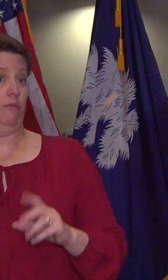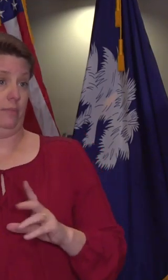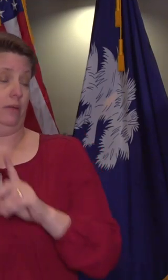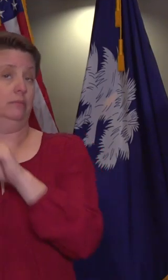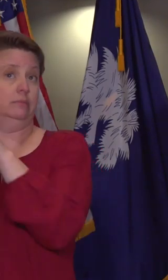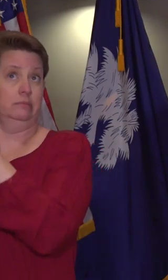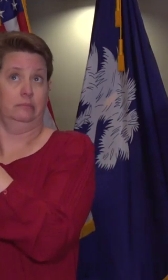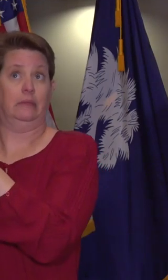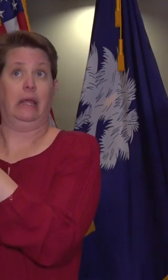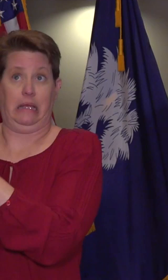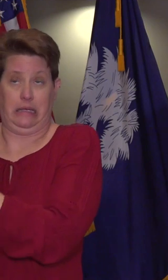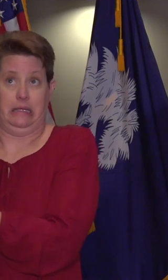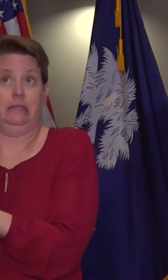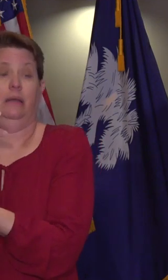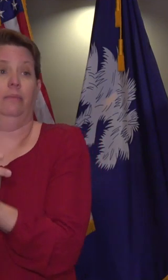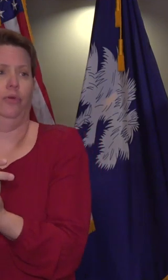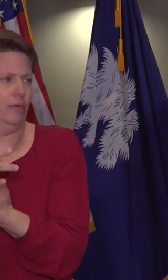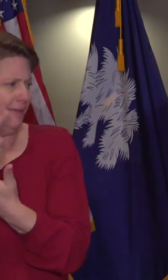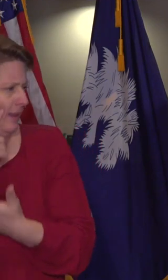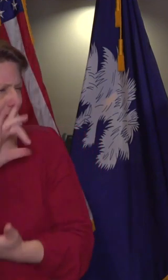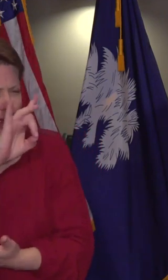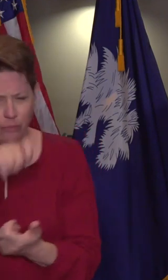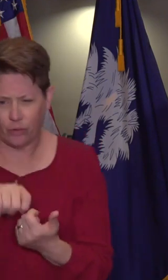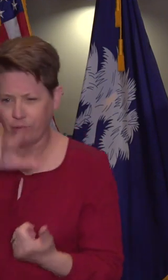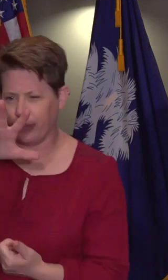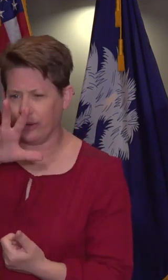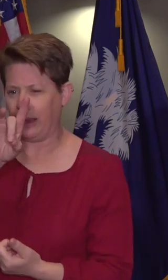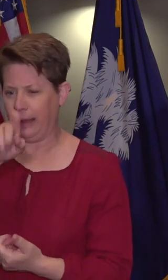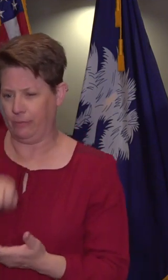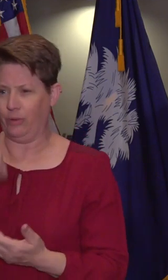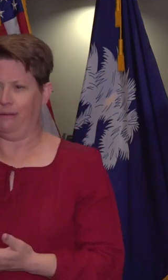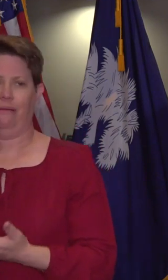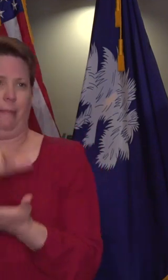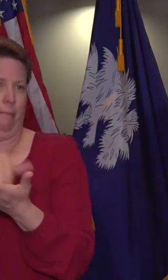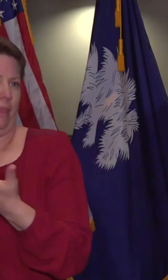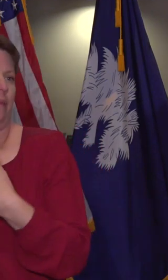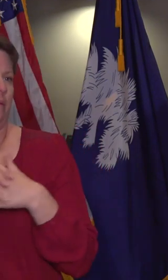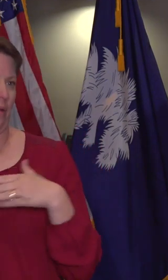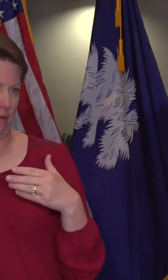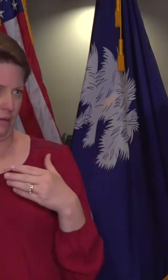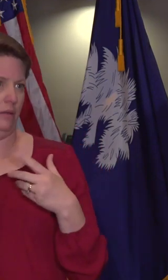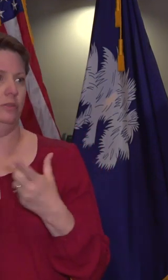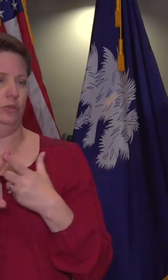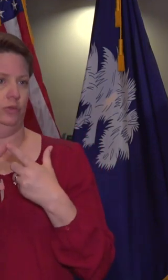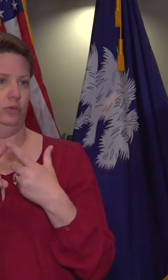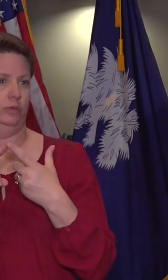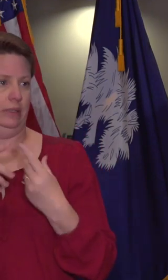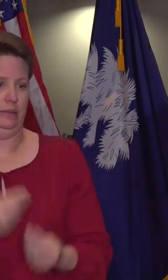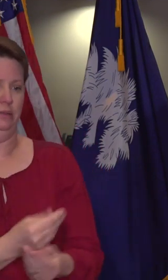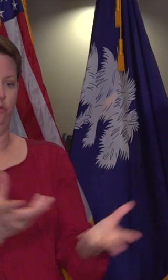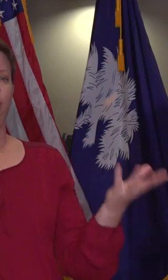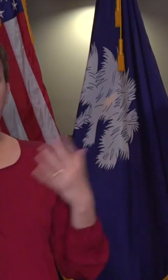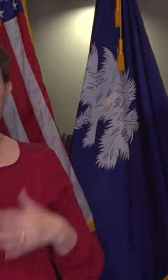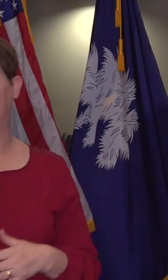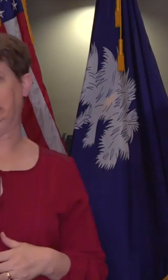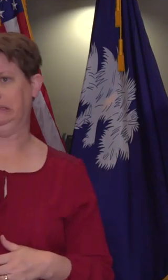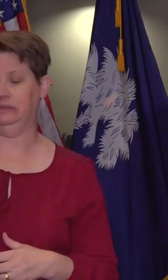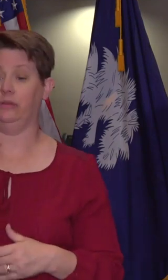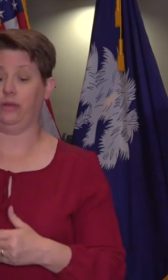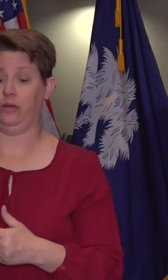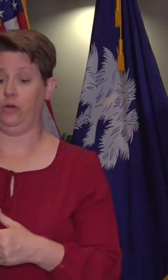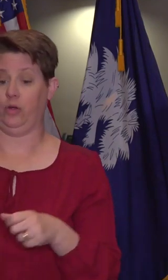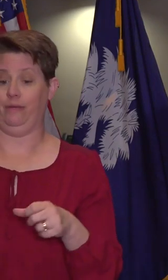has approved either $8.3 or $8.9 billion to be distributed, and they're working on